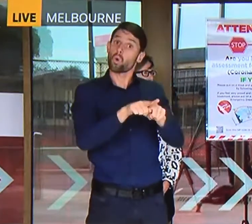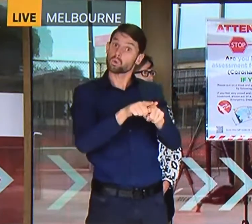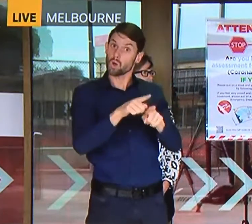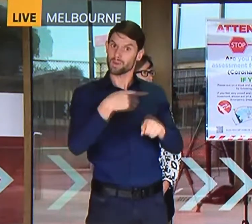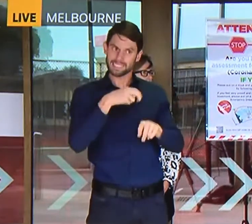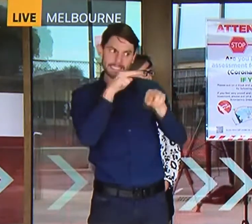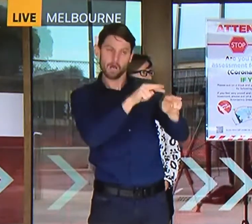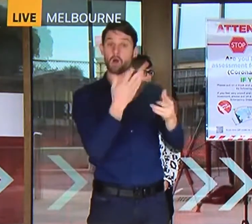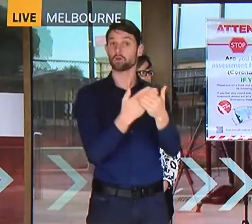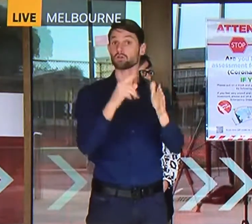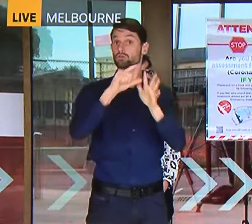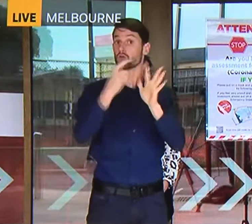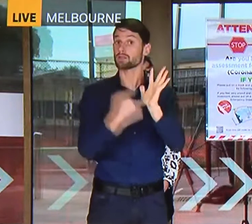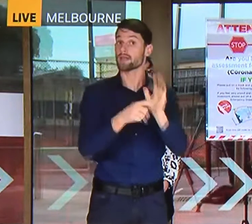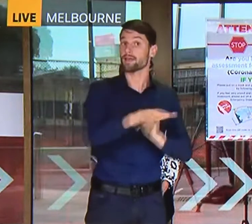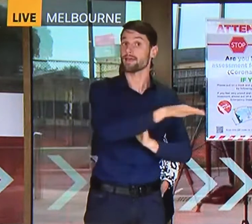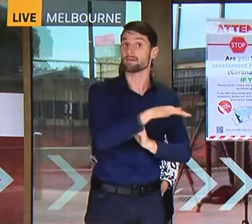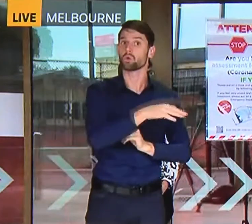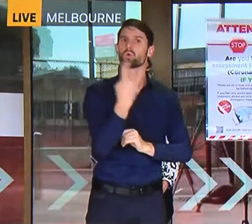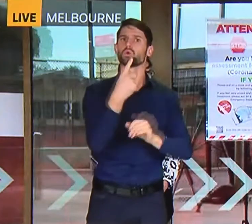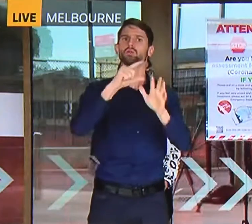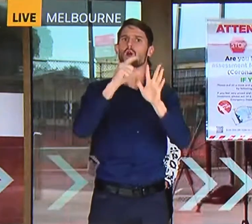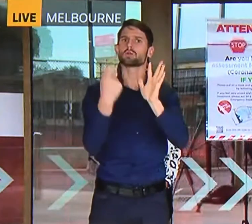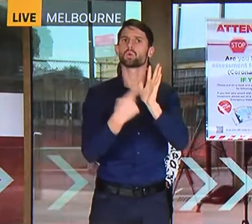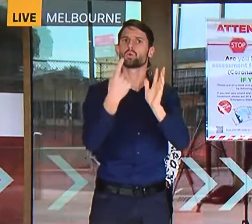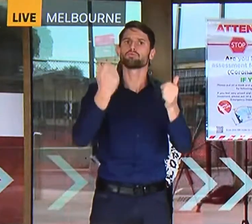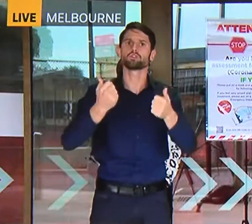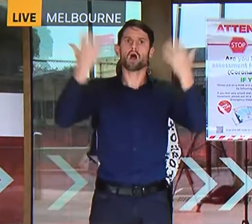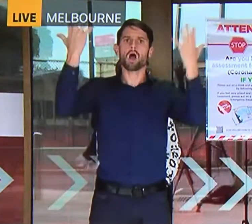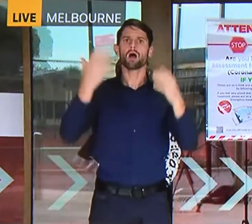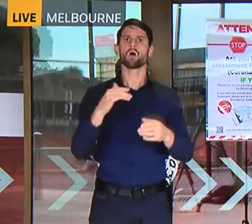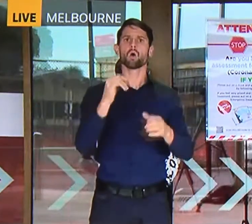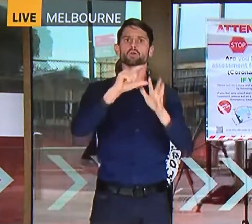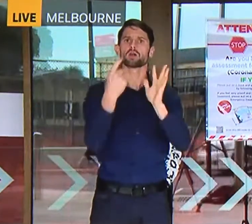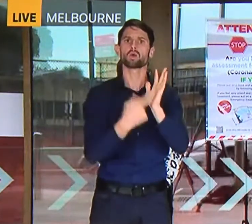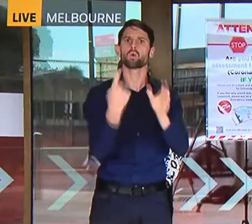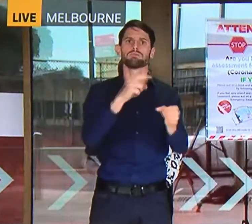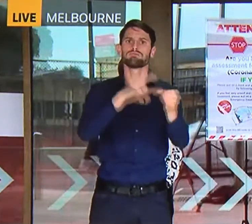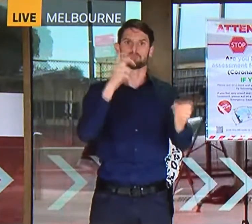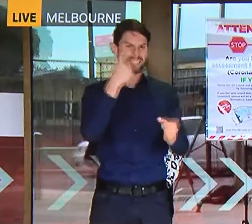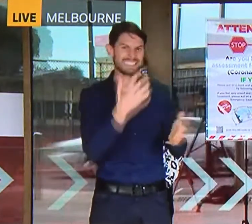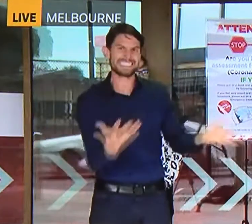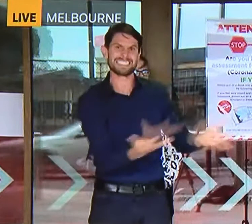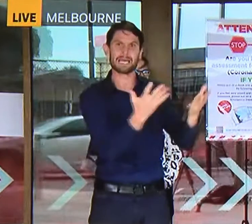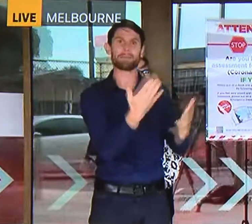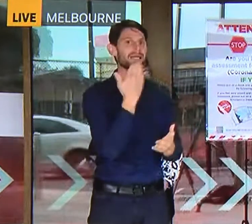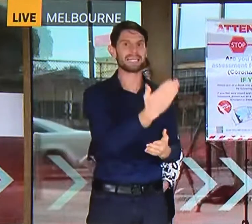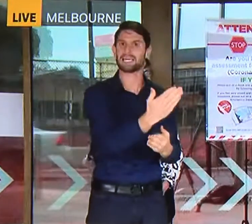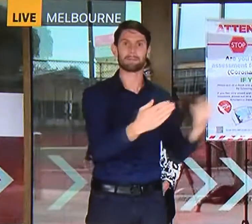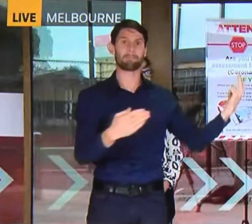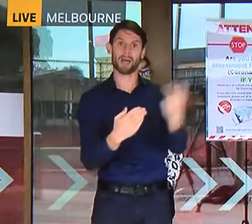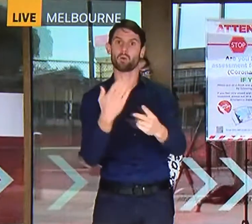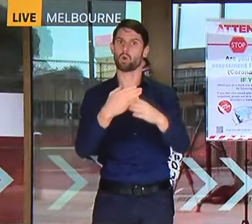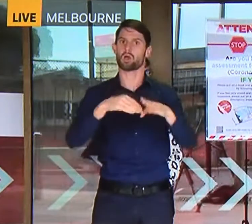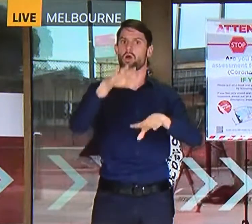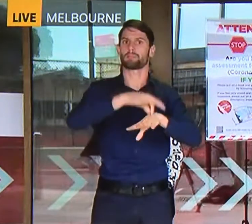workforce. And we've seen a great interest in that. And so Professor Michael Kidd, Deputy Chief Medical Officer, and the